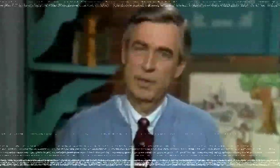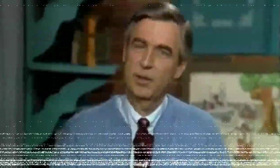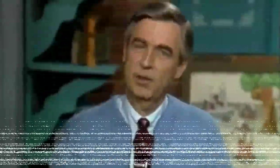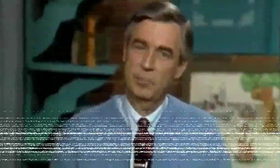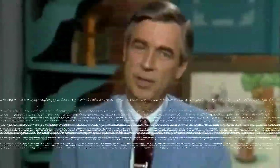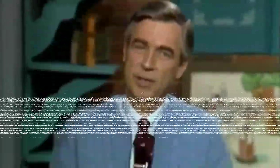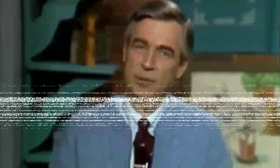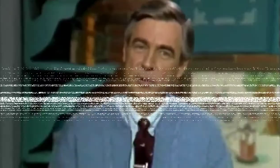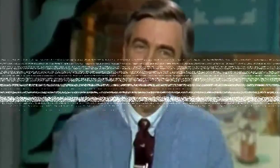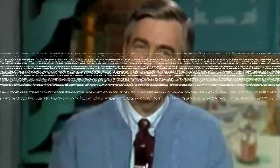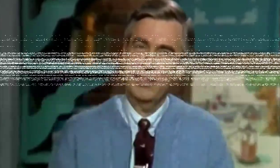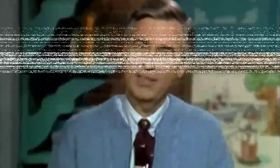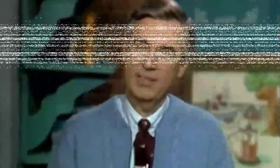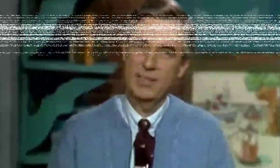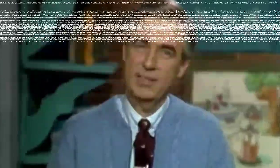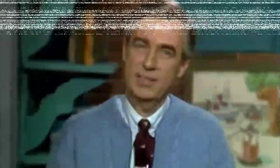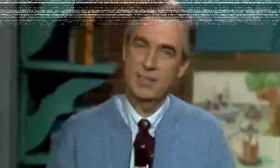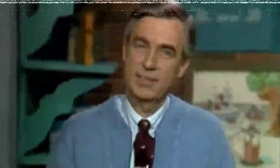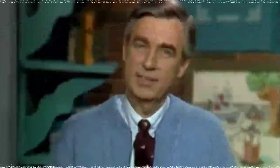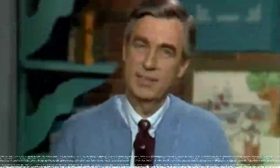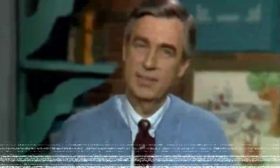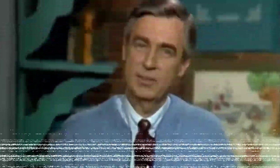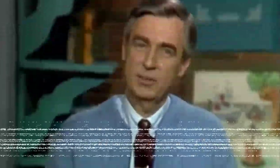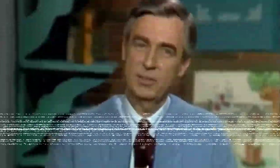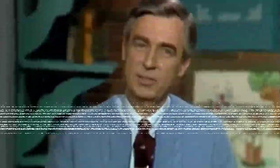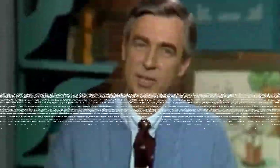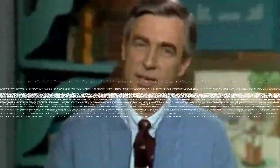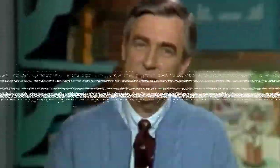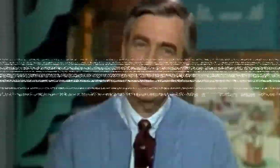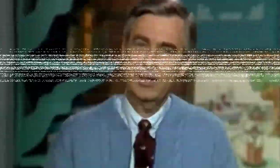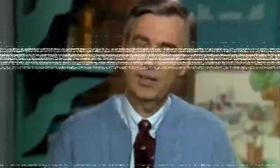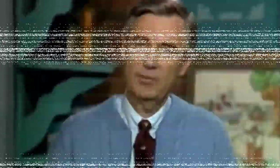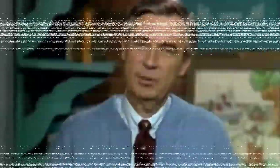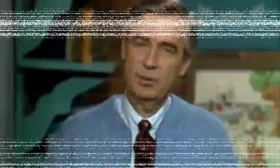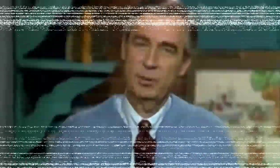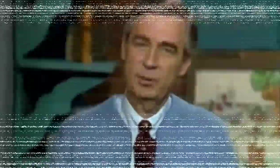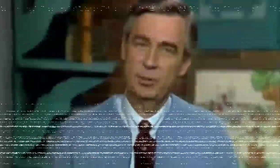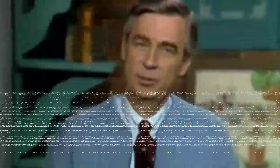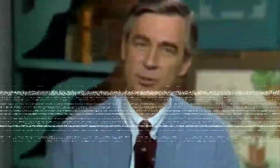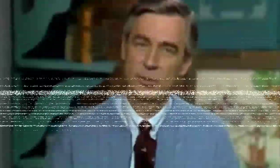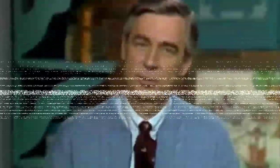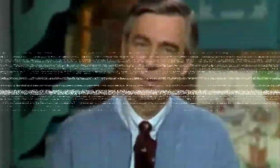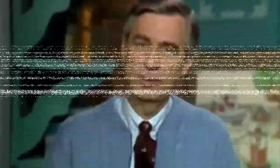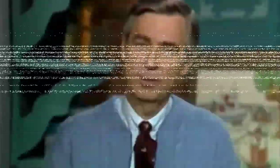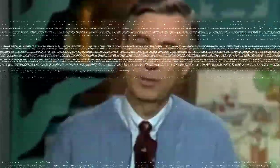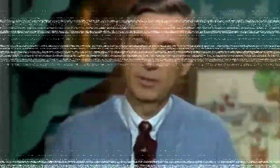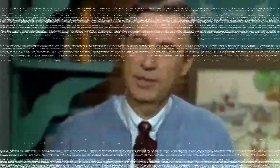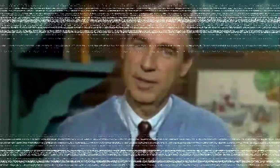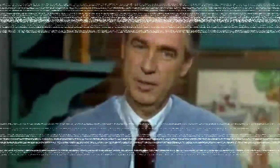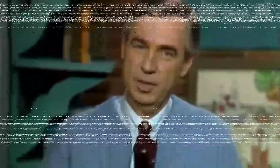There are many ways to say I love you. There are